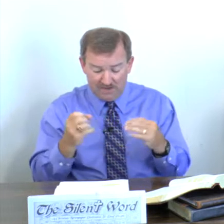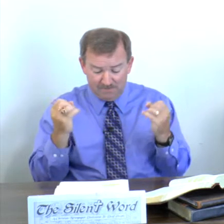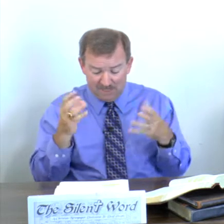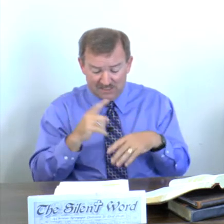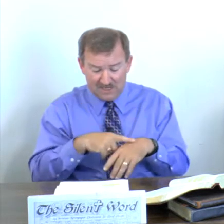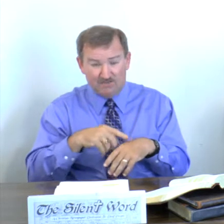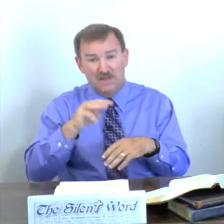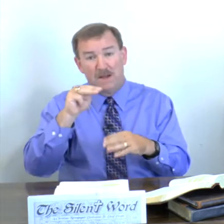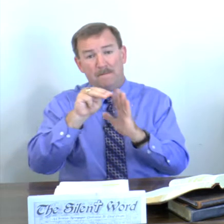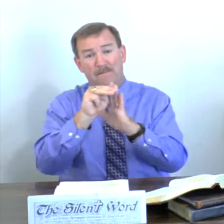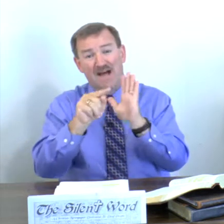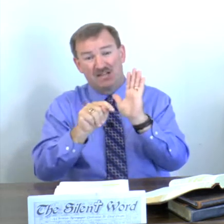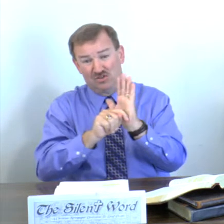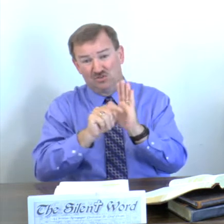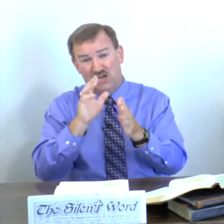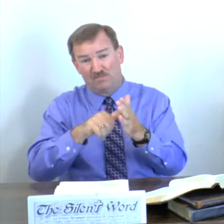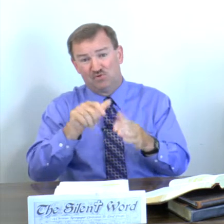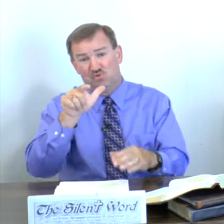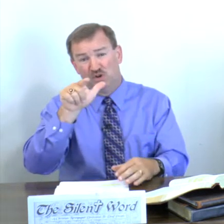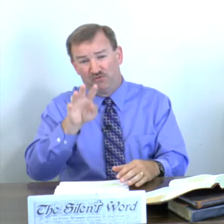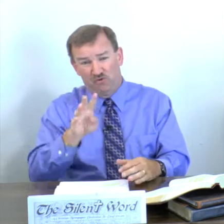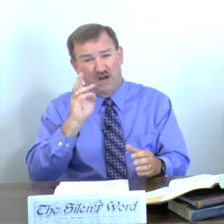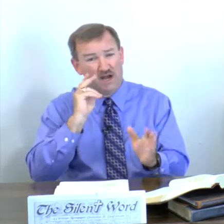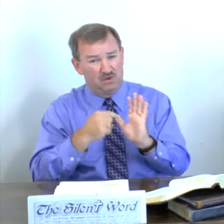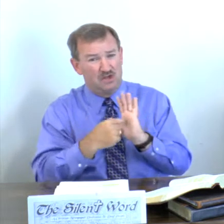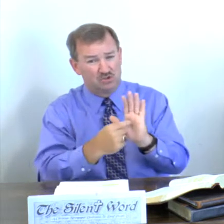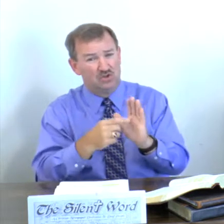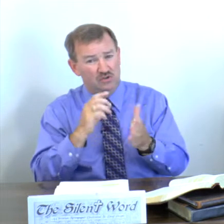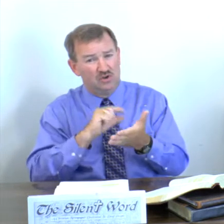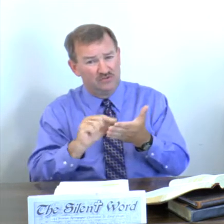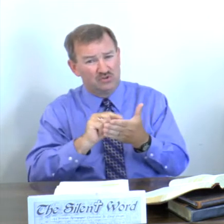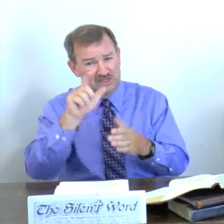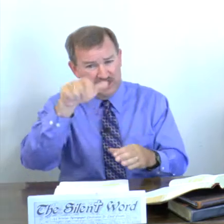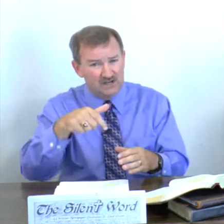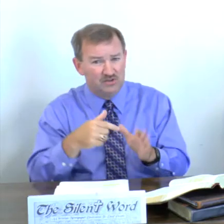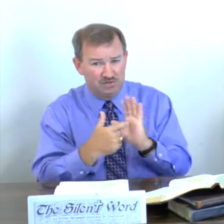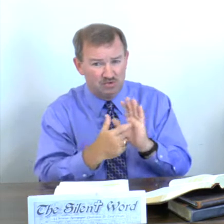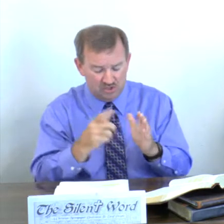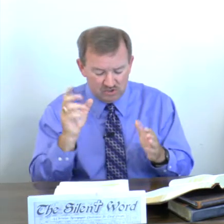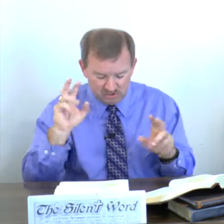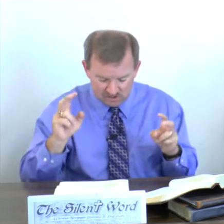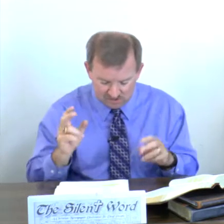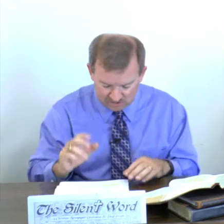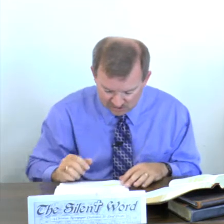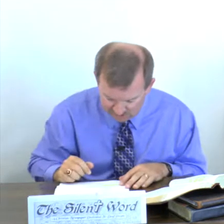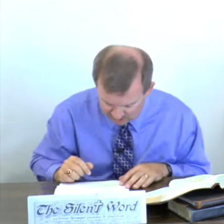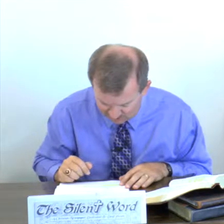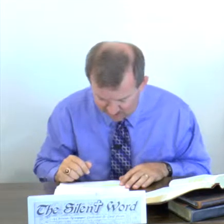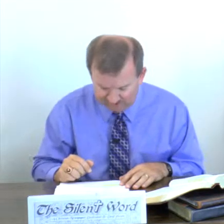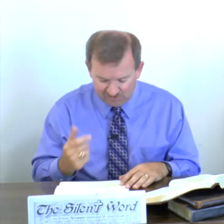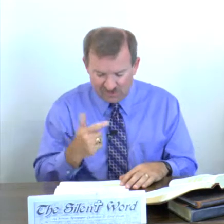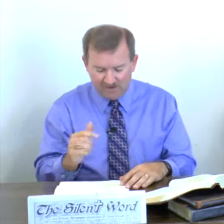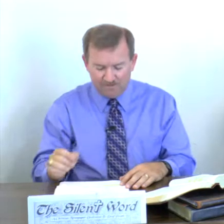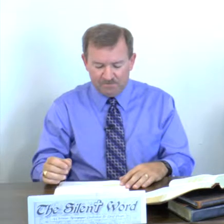it many times. Matthew chapter 24, I'll show you a verse later that will show you the title there.